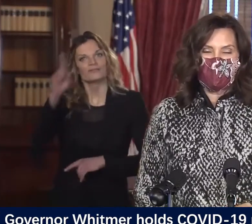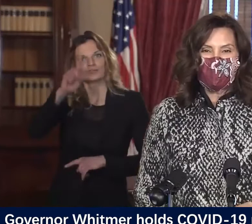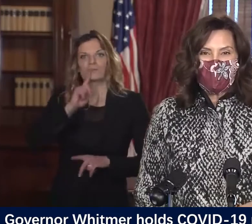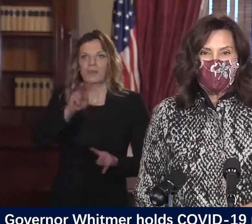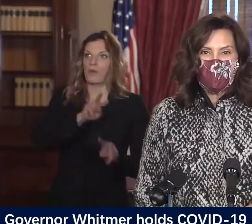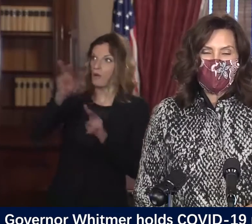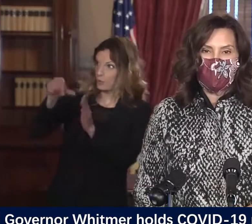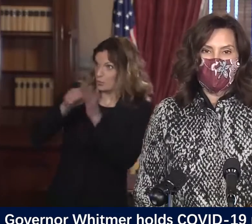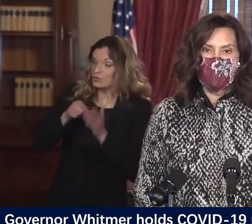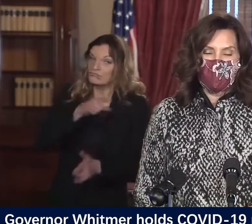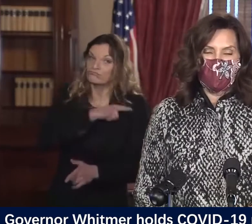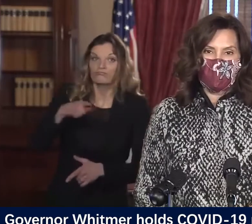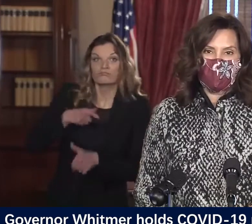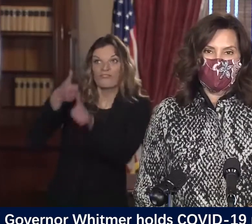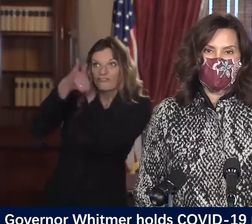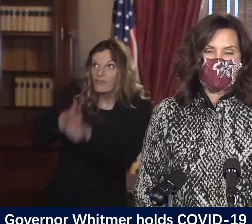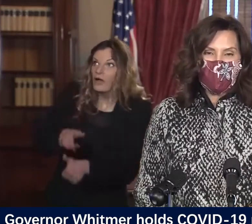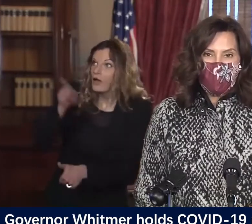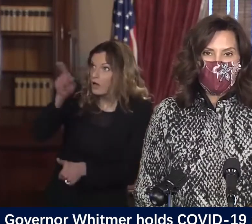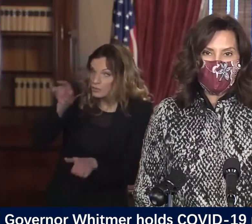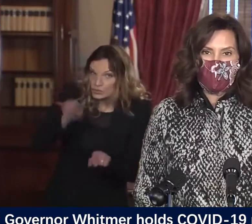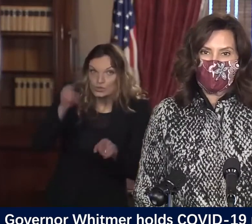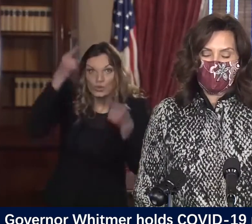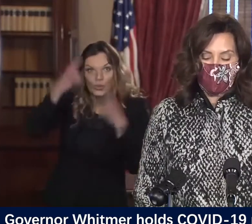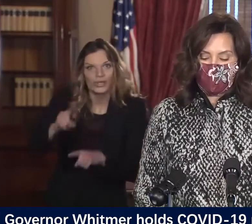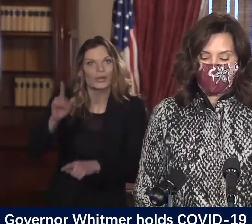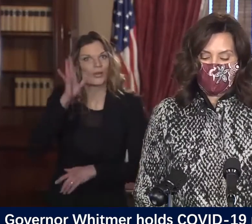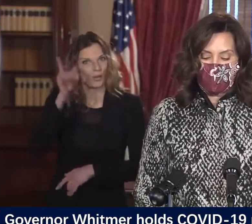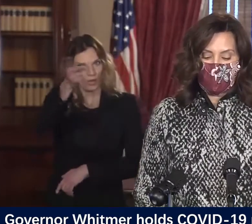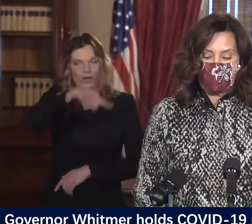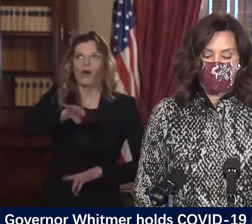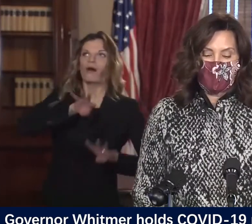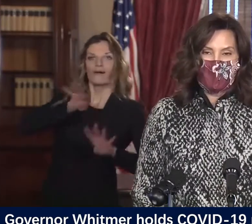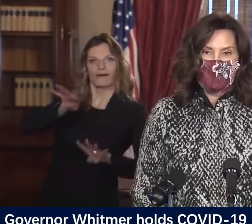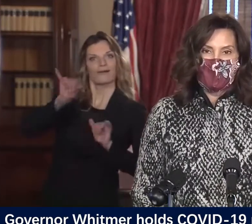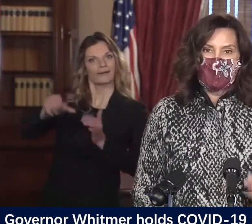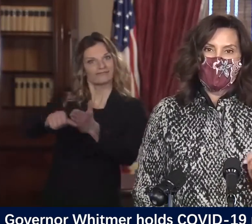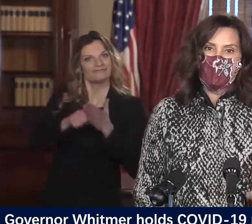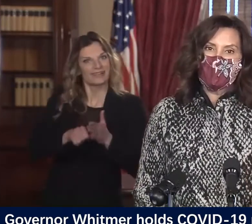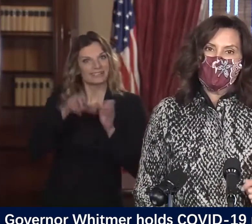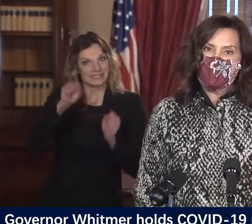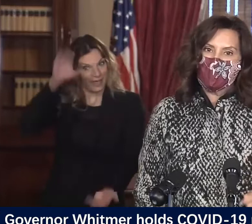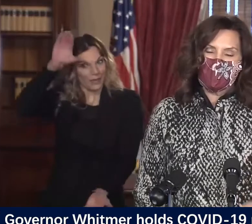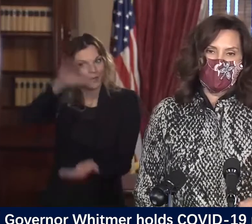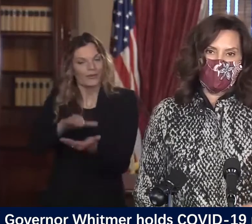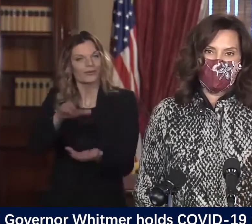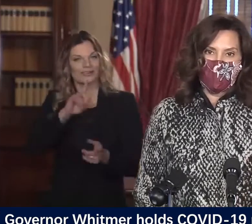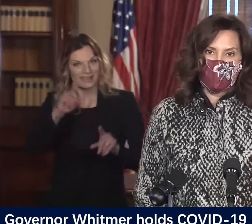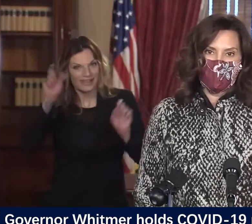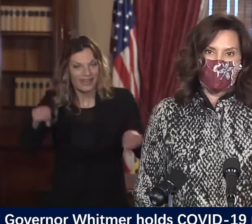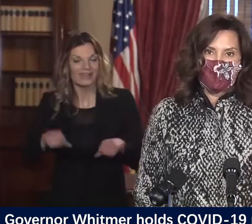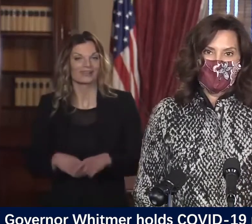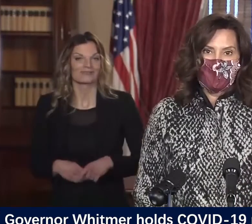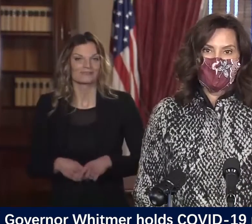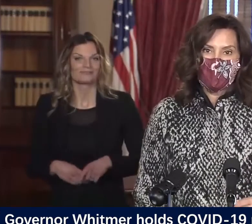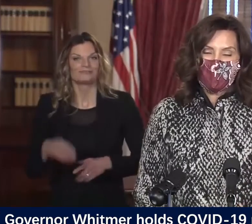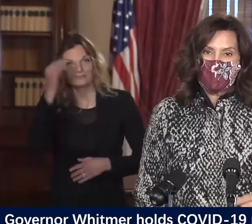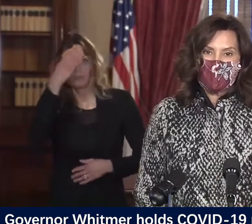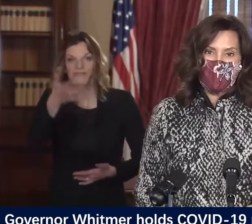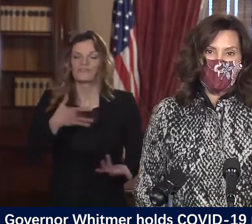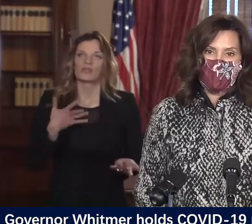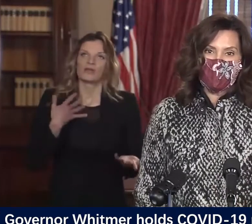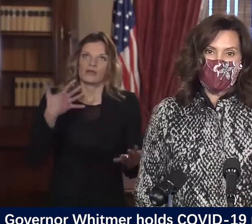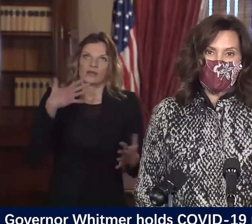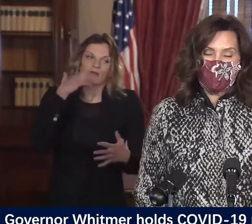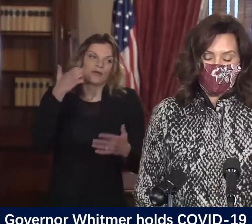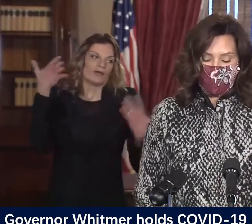forces. Let's do what we know works. Let's help people get through this tough time. It will not last forever, but right